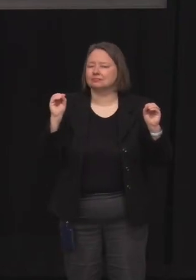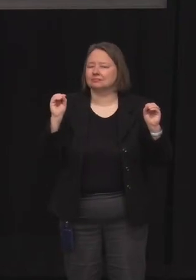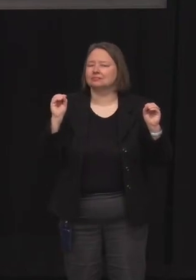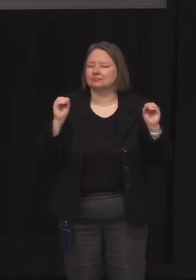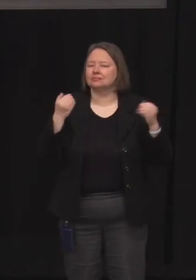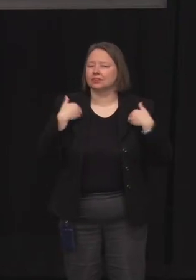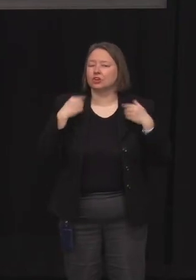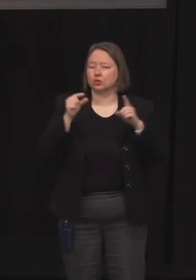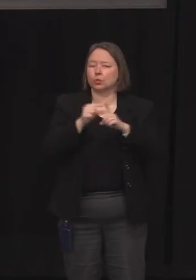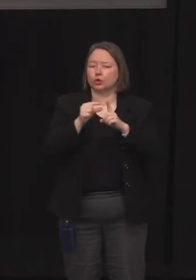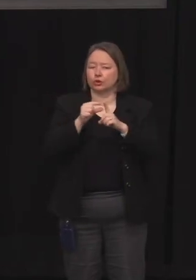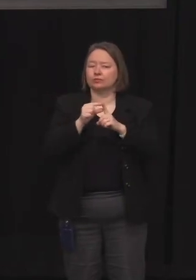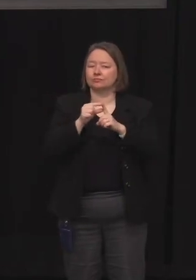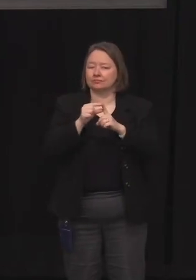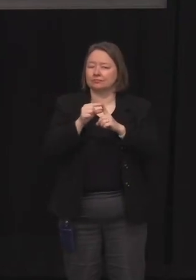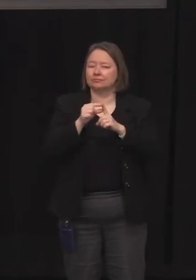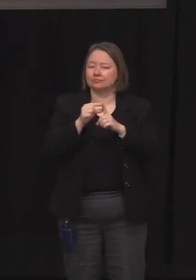word.